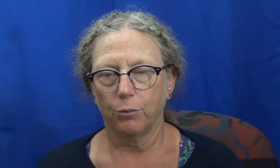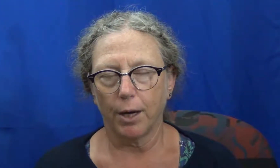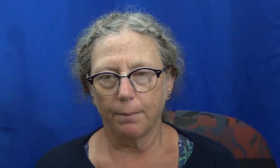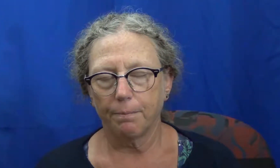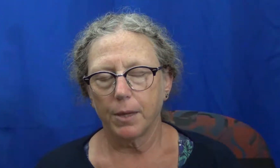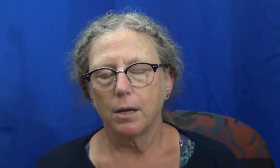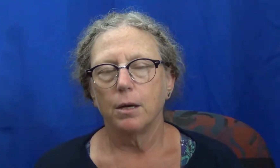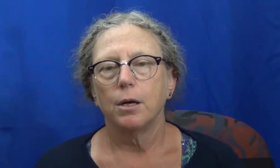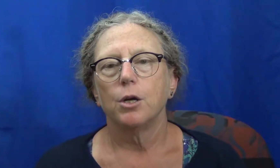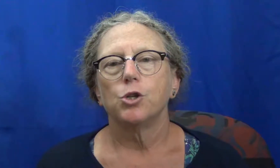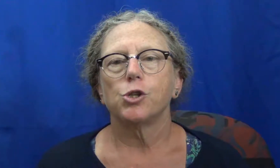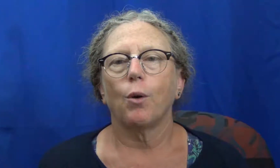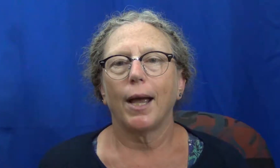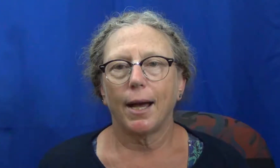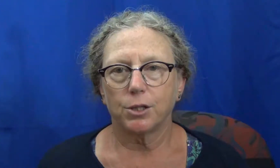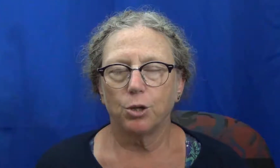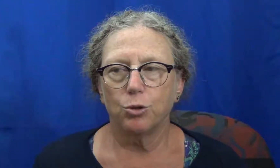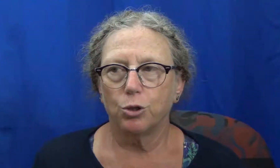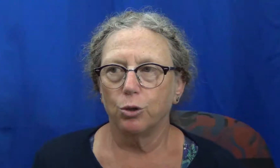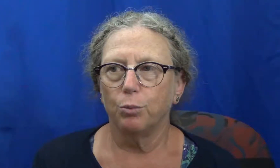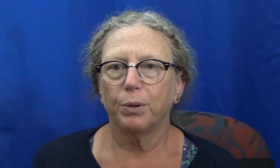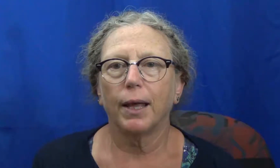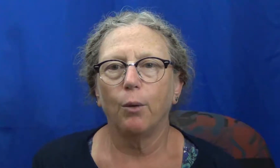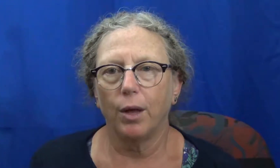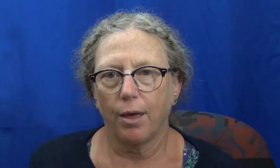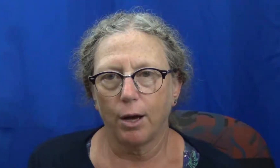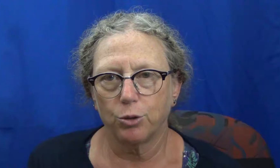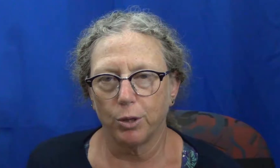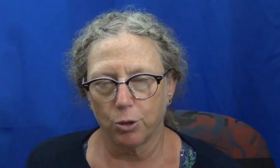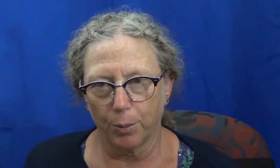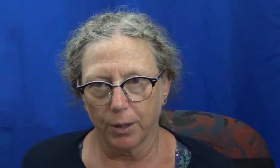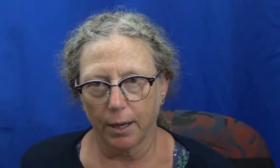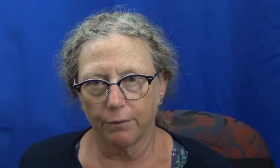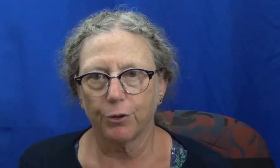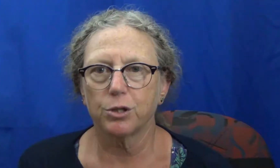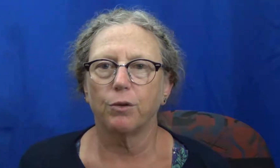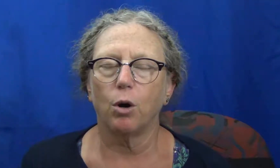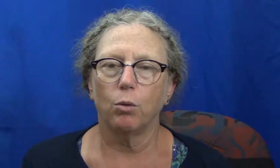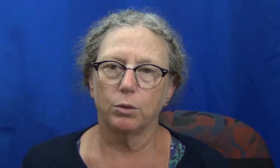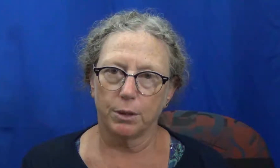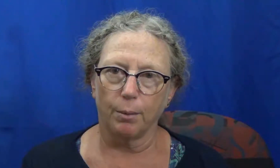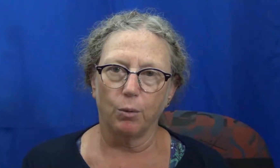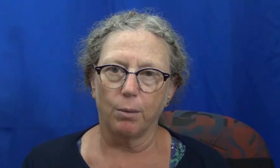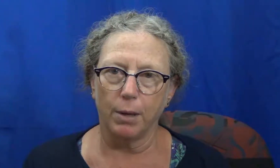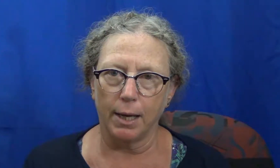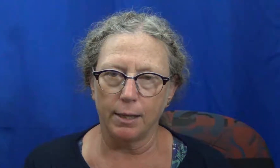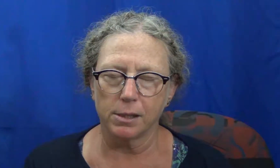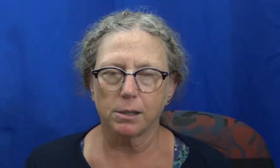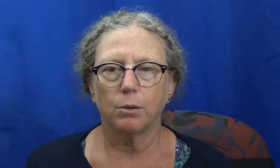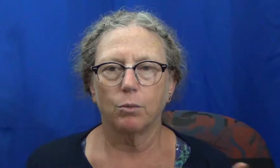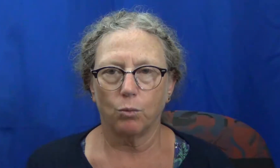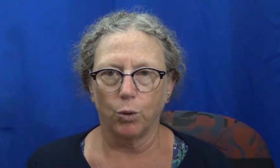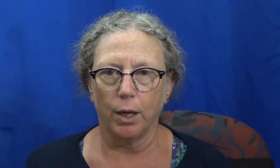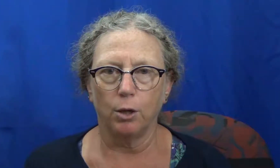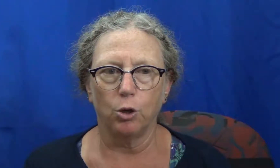right? So I ask you to play with how to interpret that. First of all, tell me what it means when